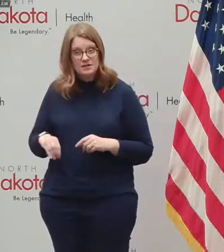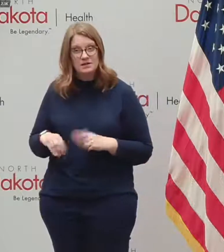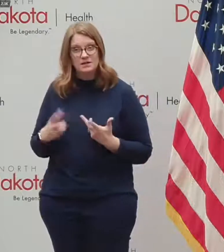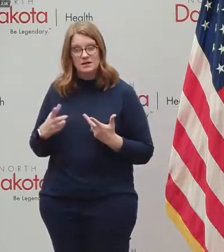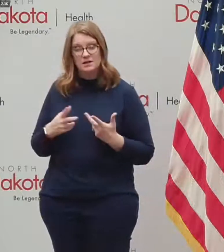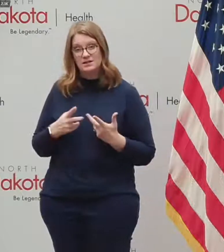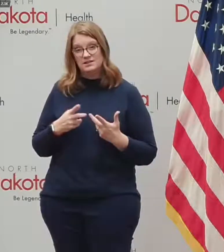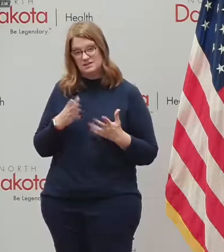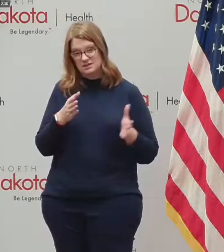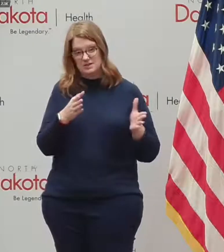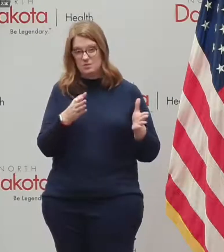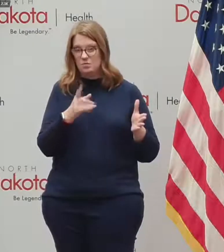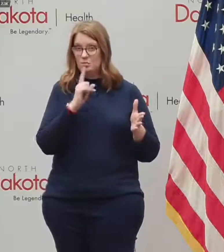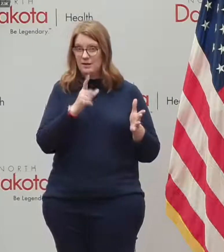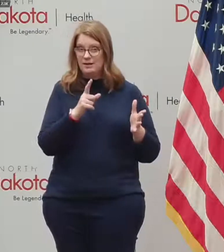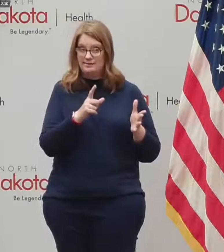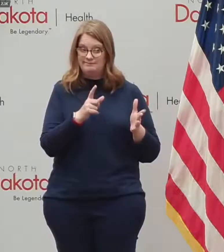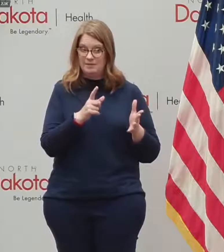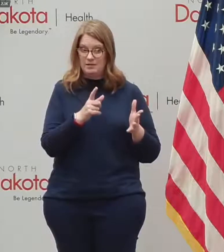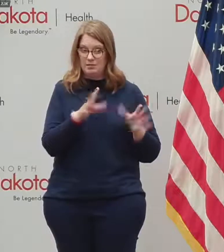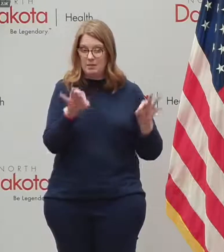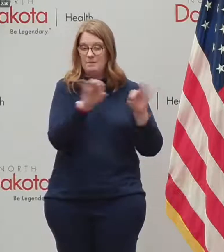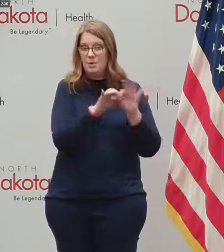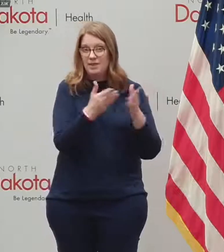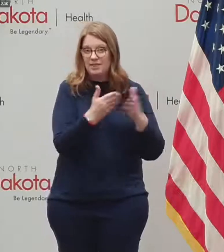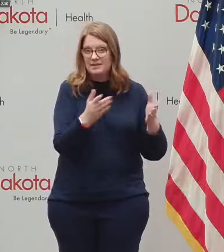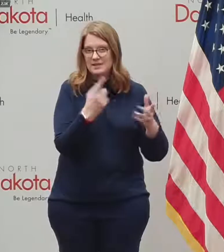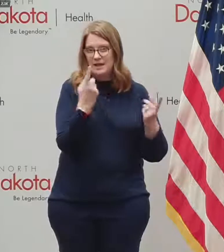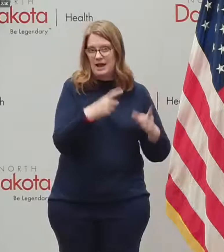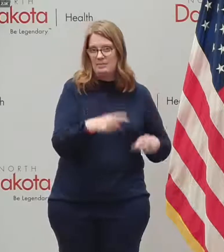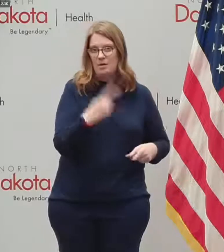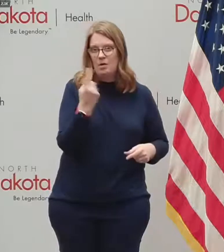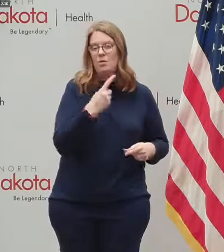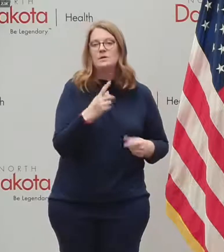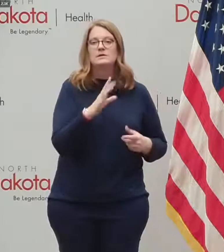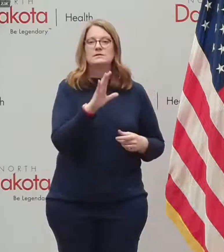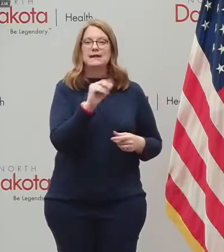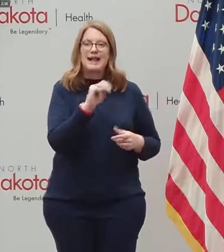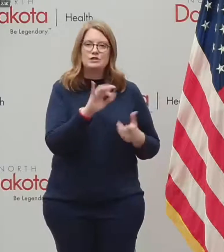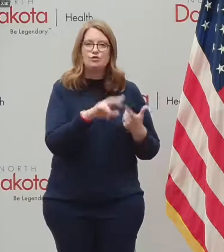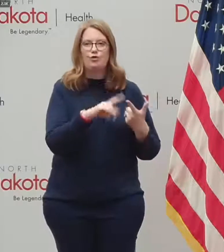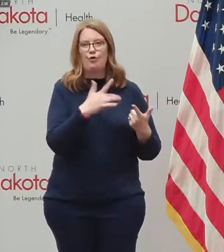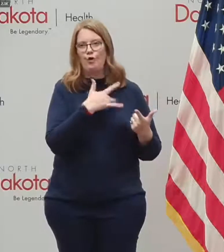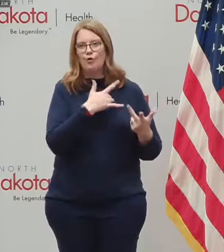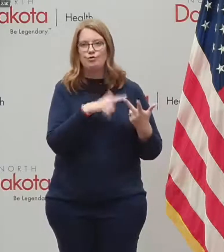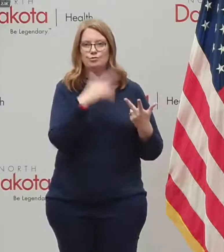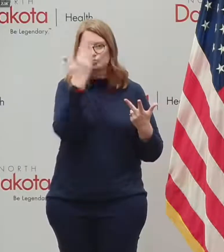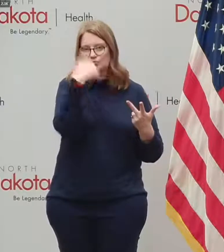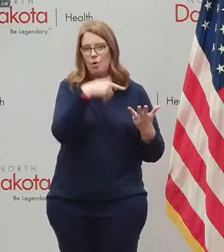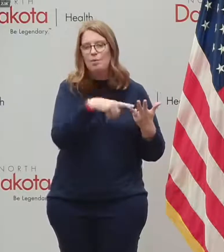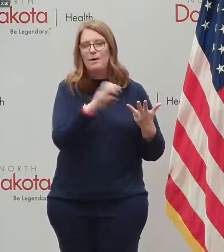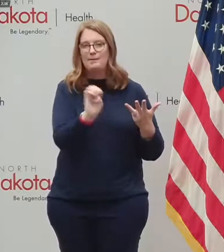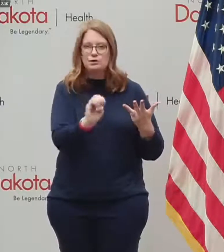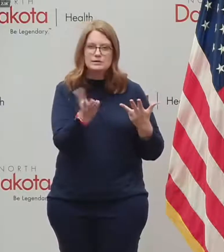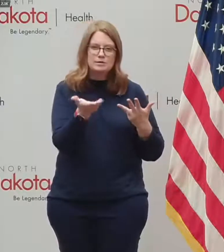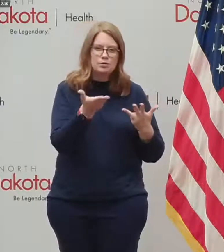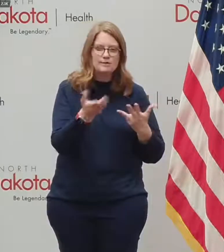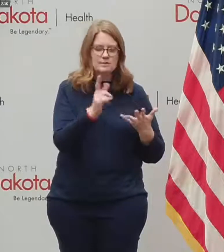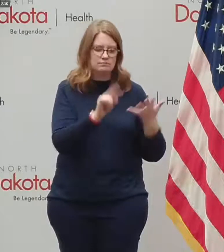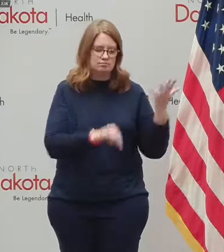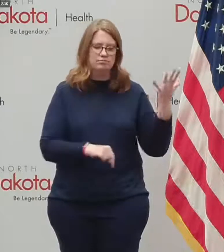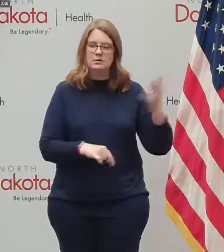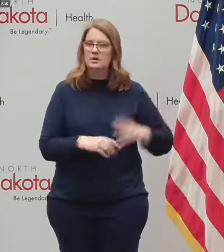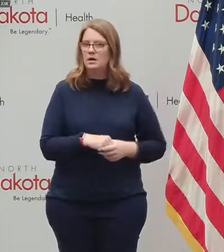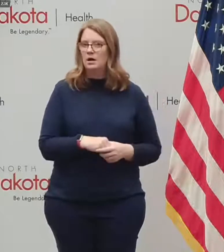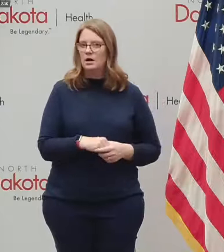things, that are always happening: cancer, heart, stroke, emergency services, all of that stuff. And